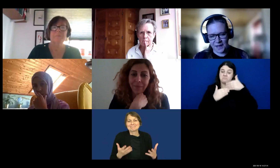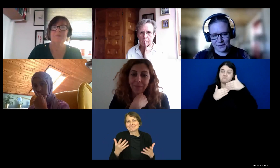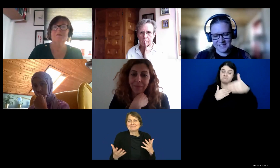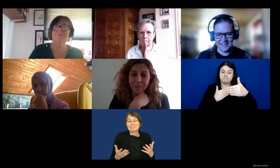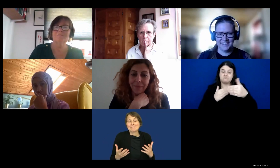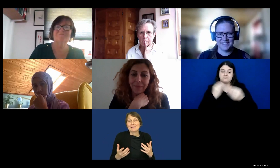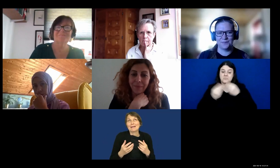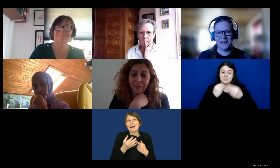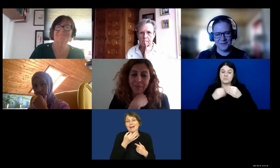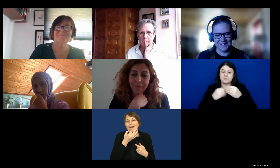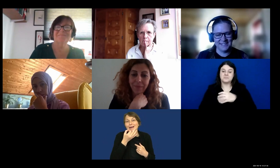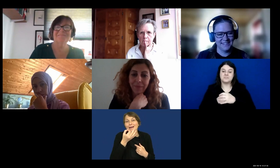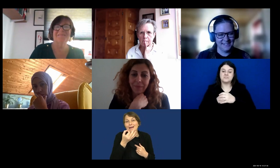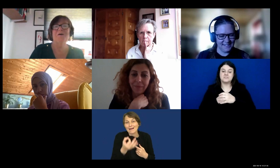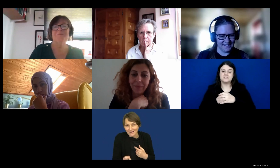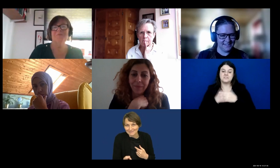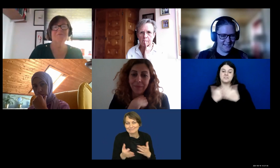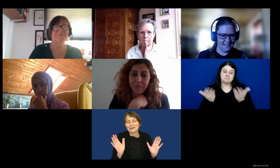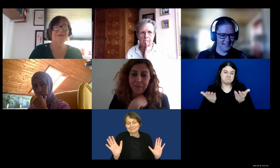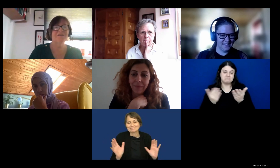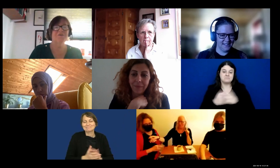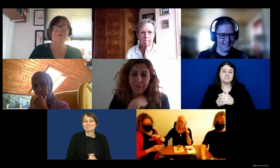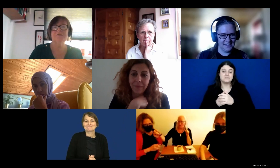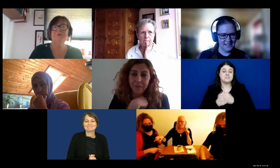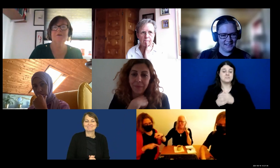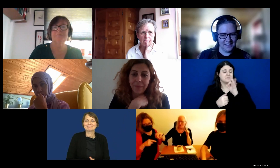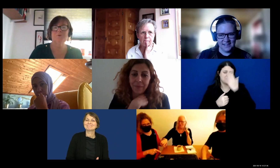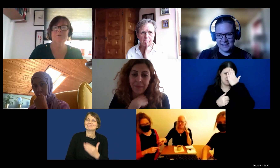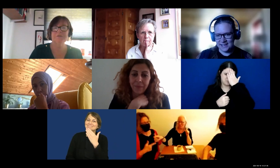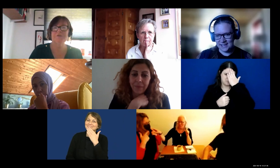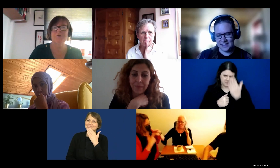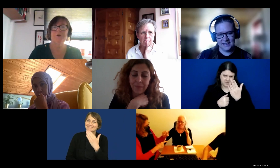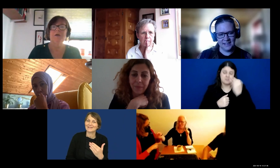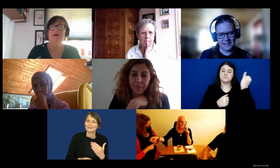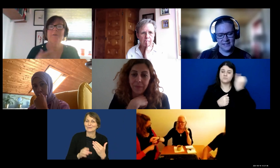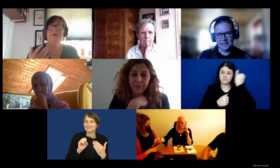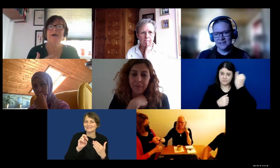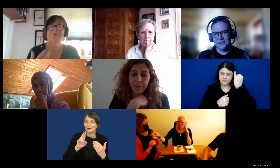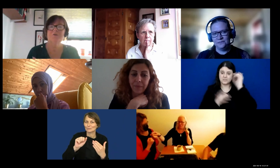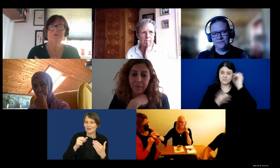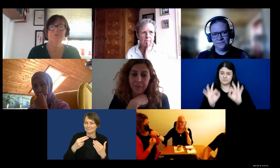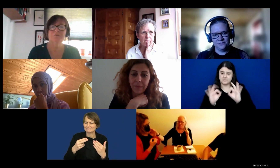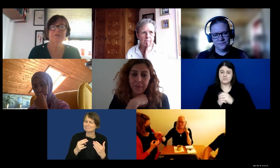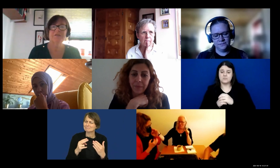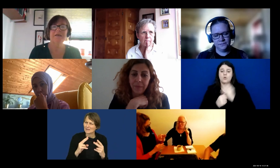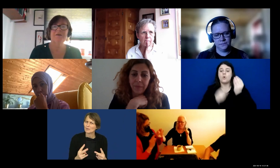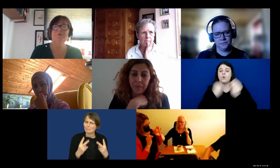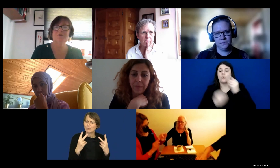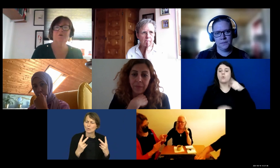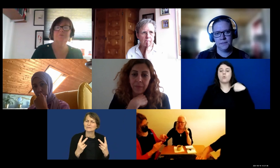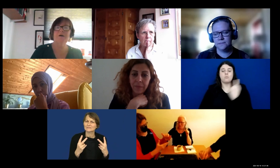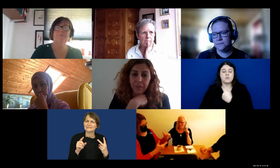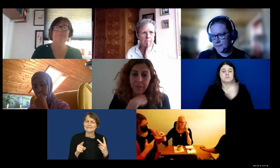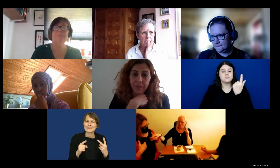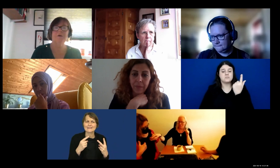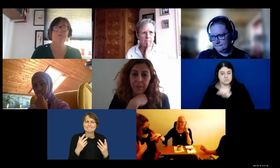talk about something. But no, thank you. It's a very important issue about how to actually get hold